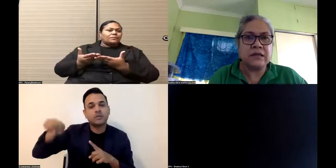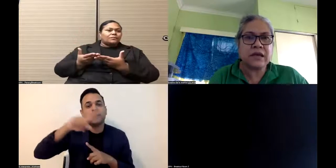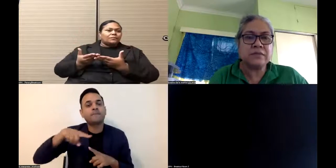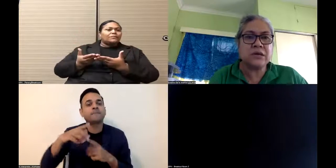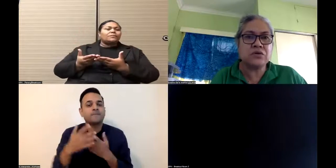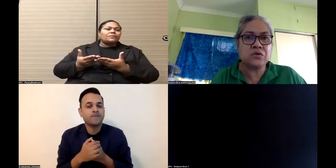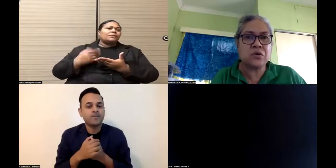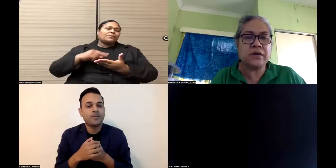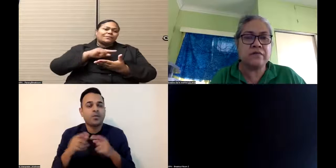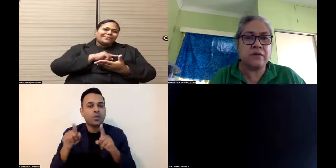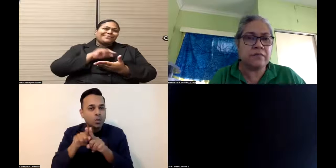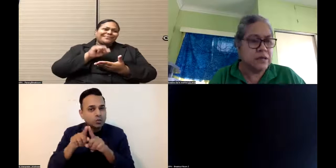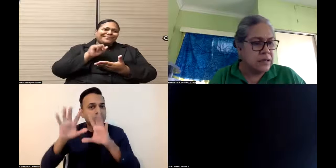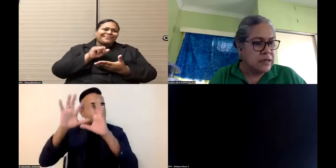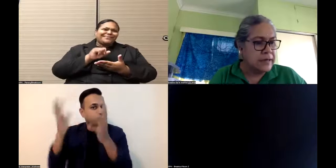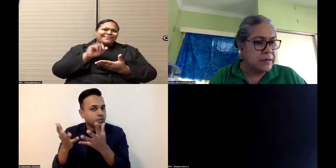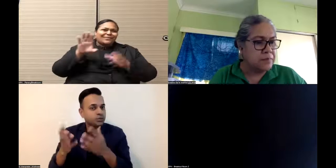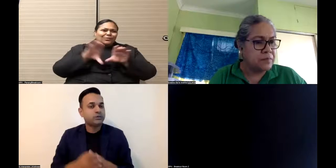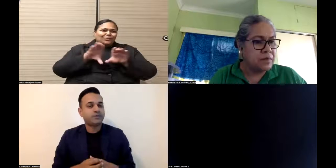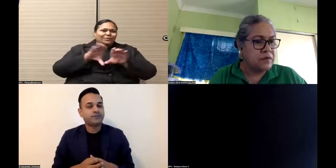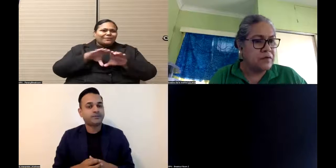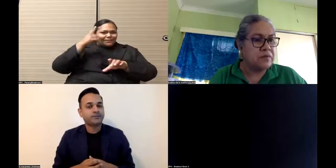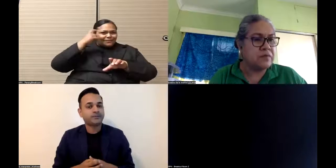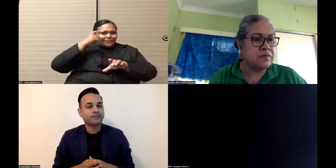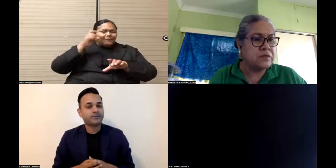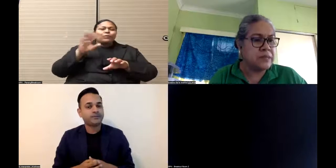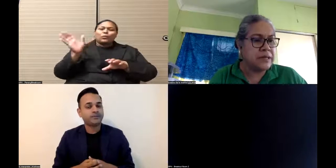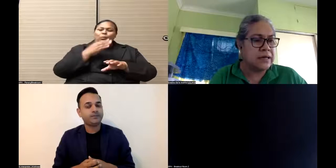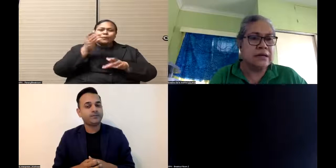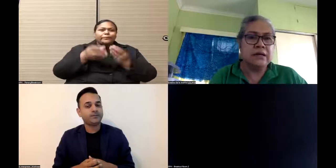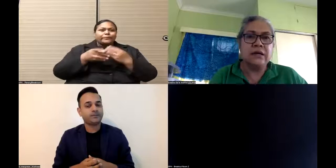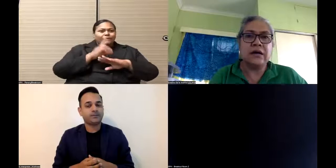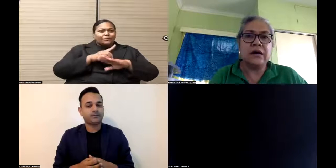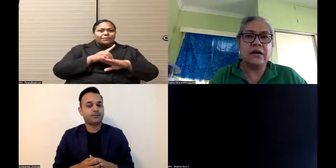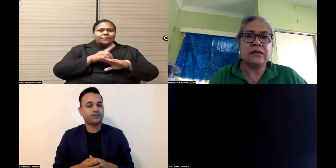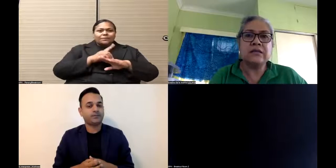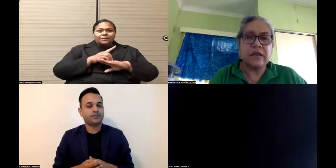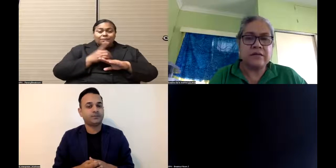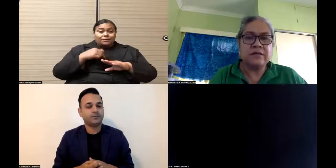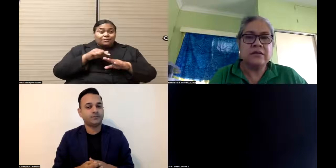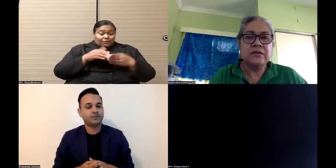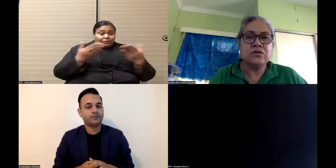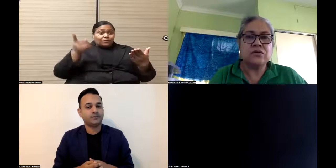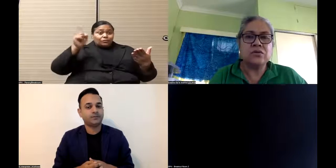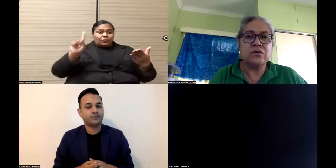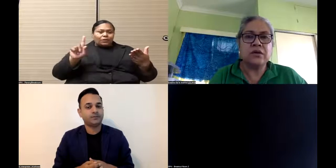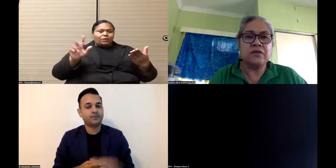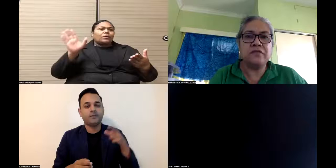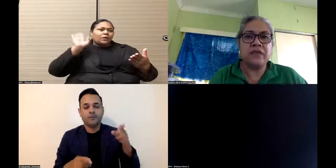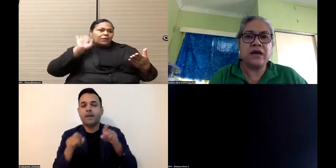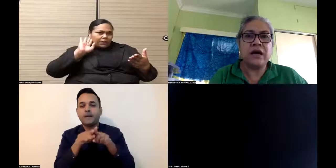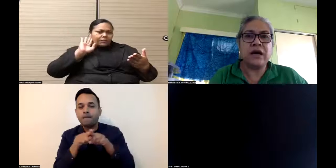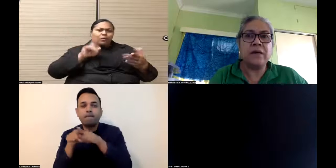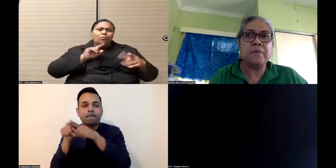disability that comes out strongly from the first speaker is that. So